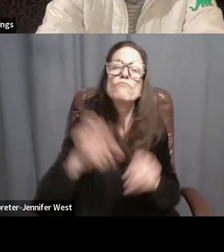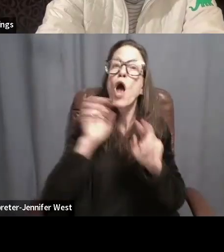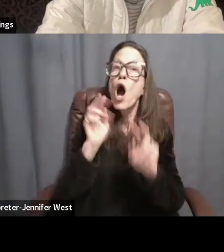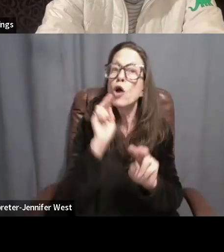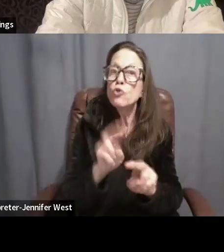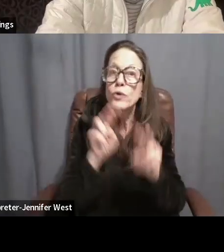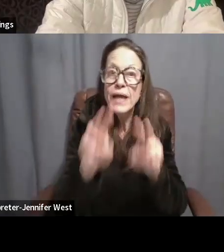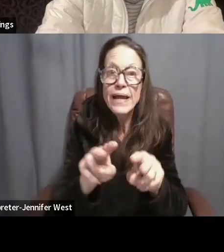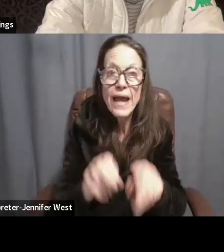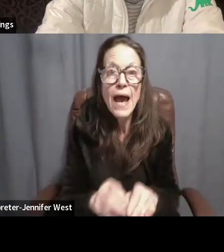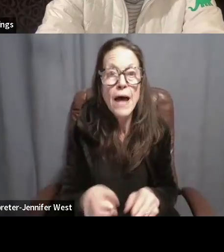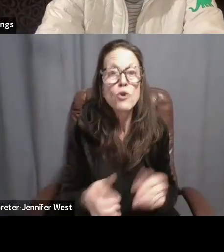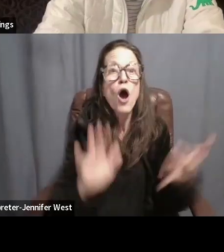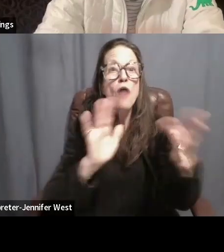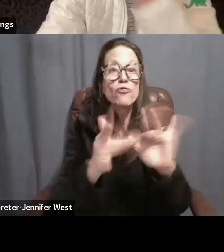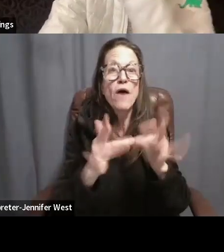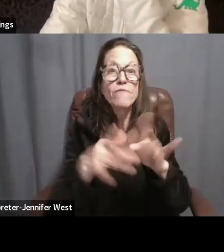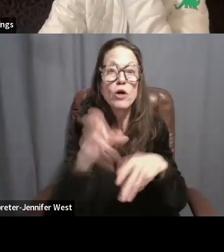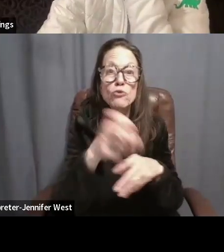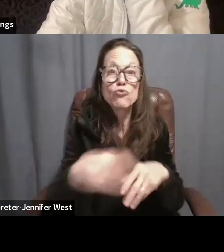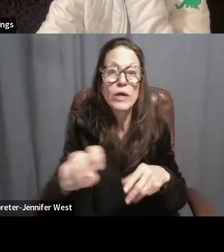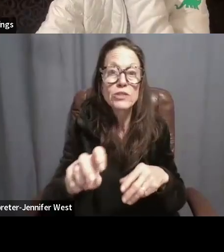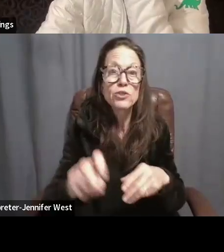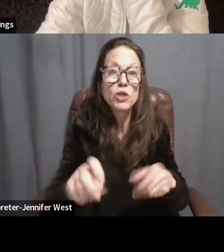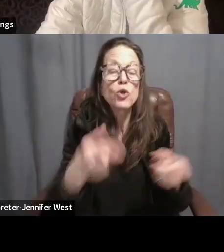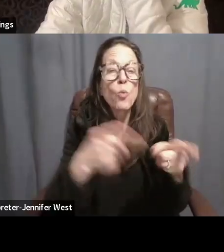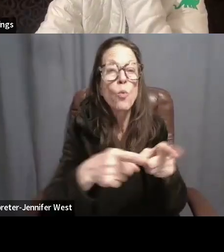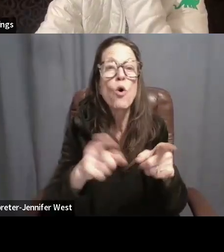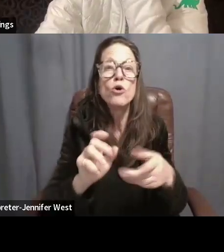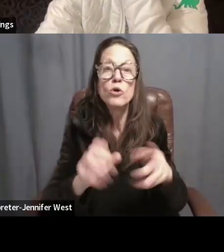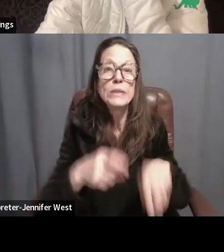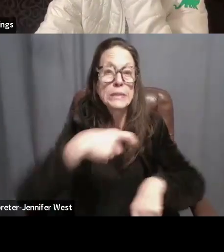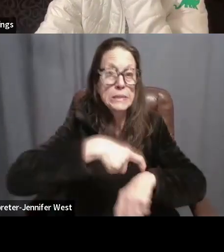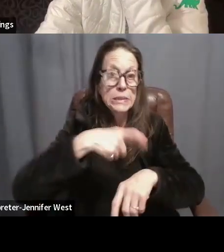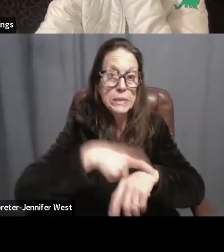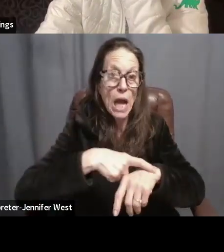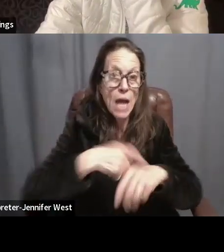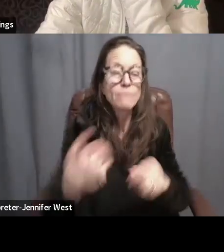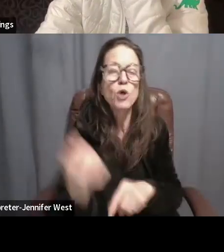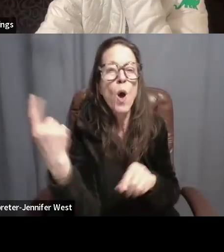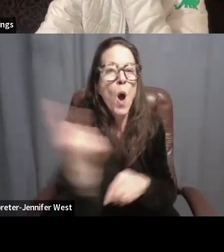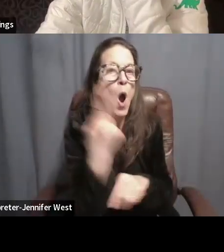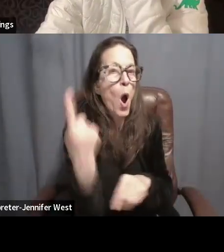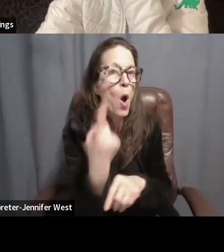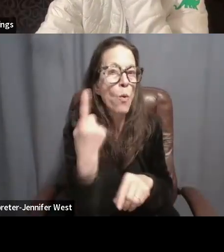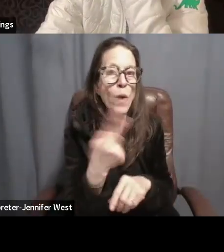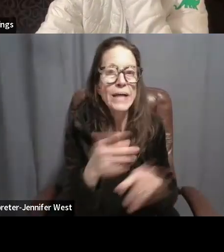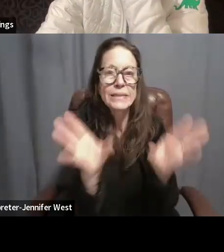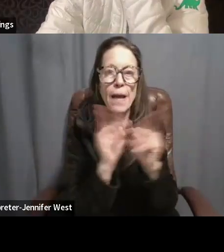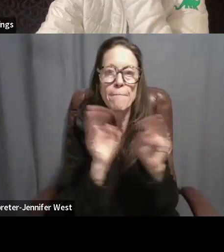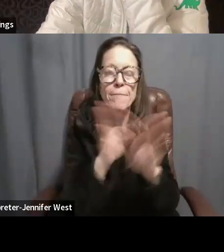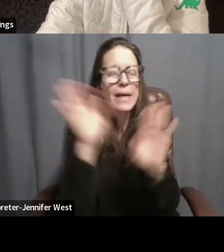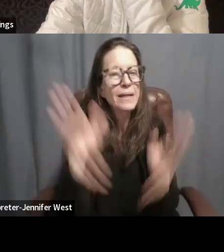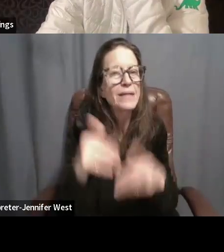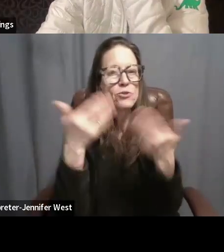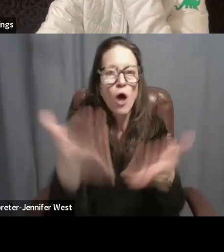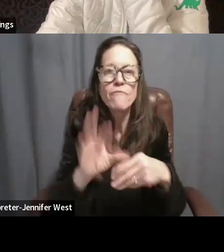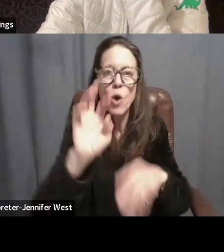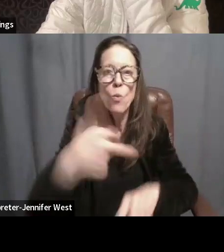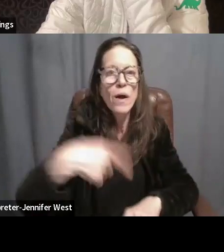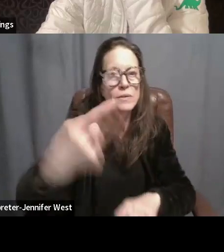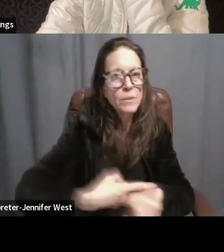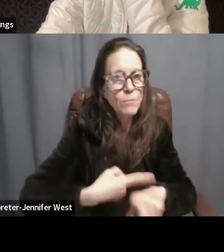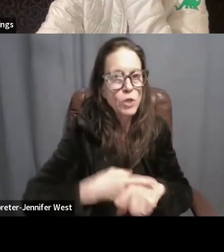transition times meeting will be held once a month from now until June. All meetings will continue to be offered with simultaneous ASL